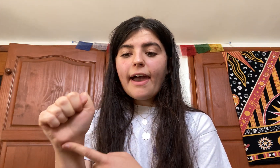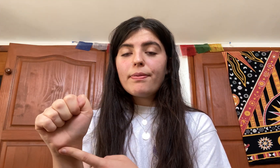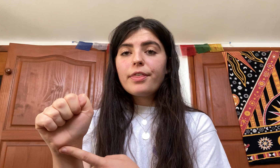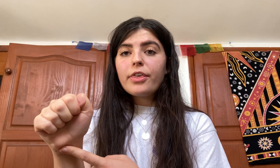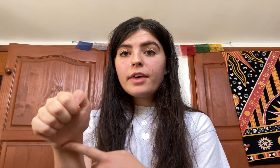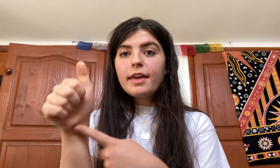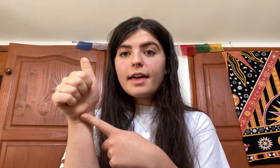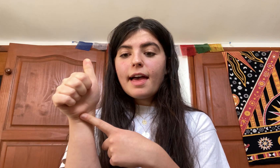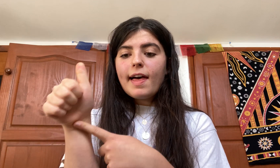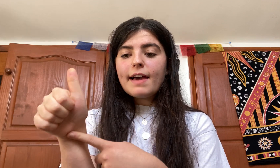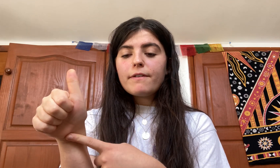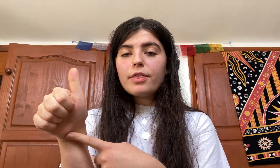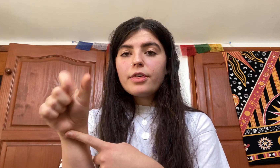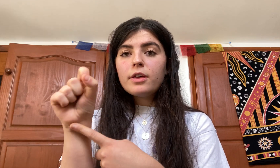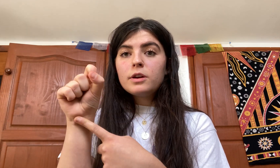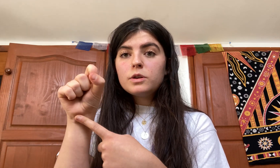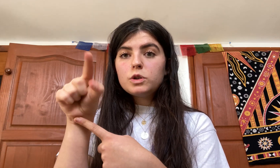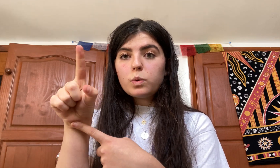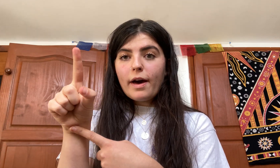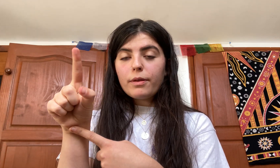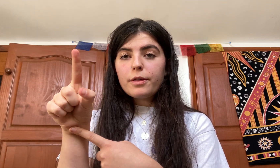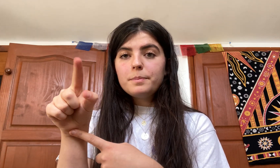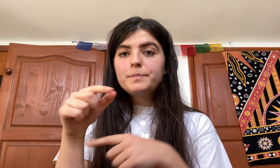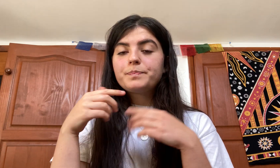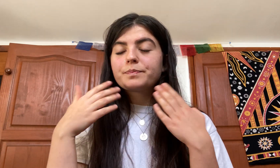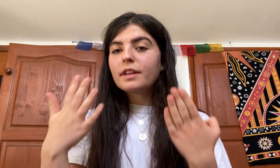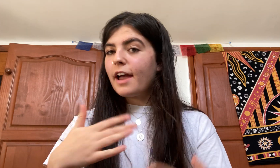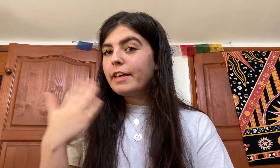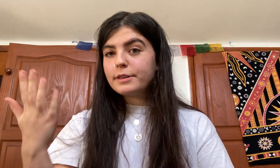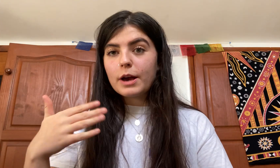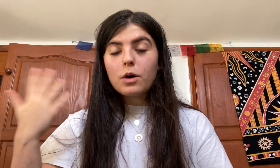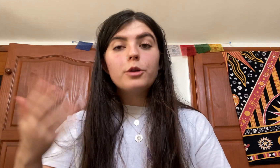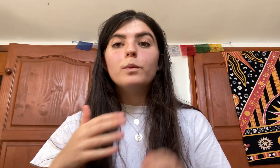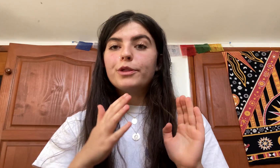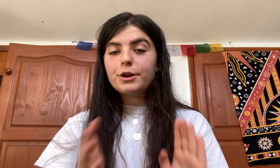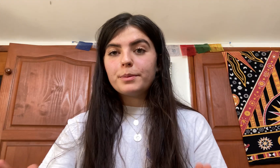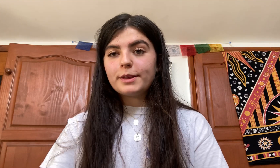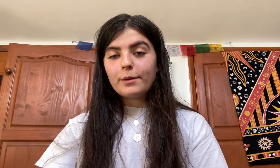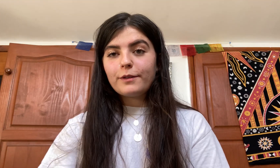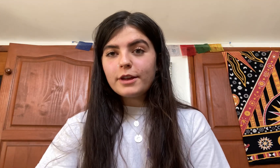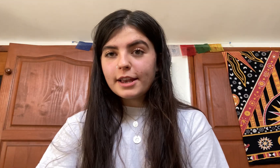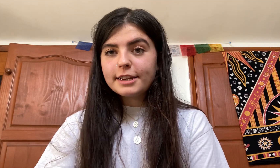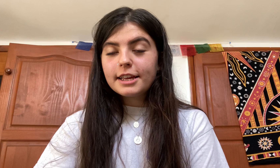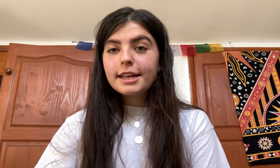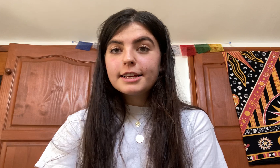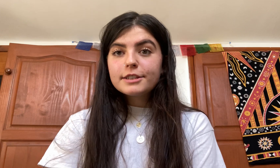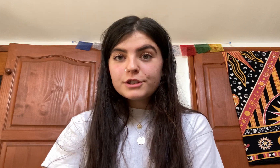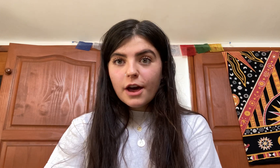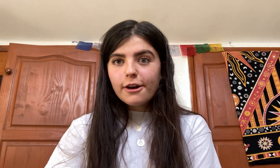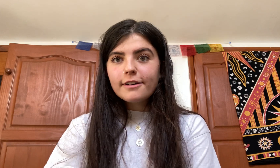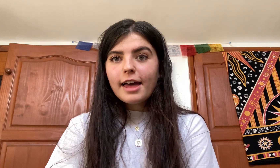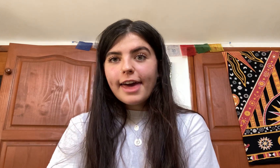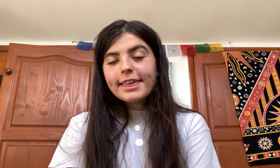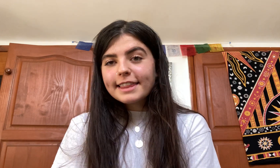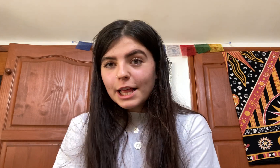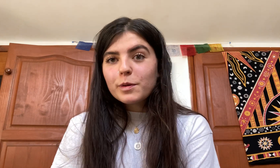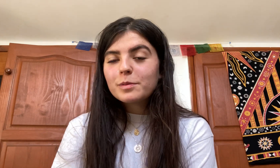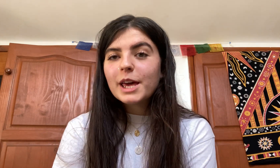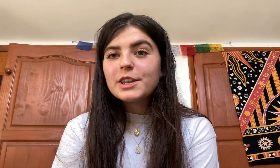10th, 11th, 12th, and then so on with the numbers that we've done. So I think that's probably enough